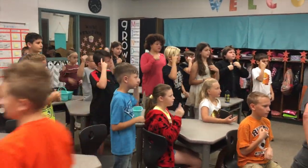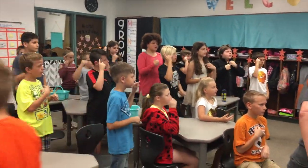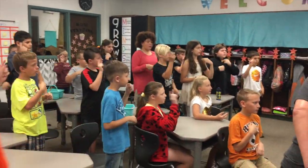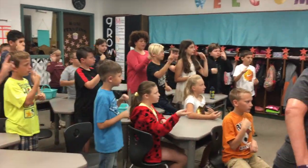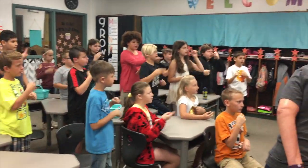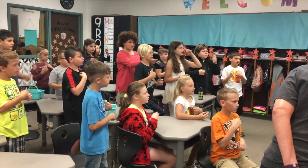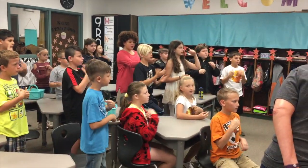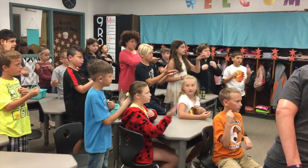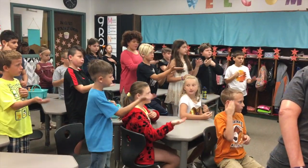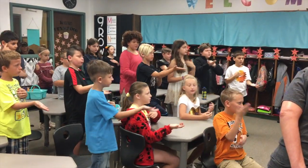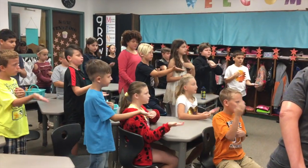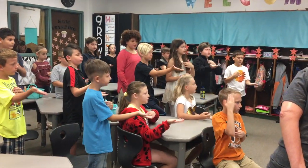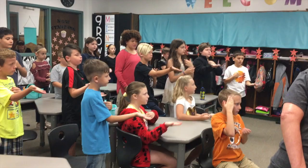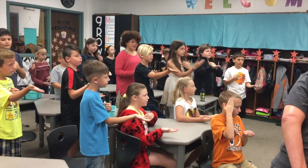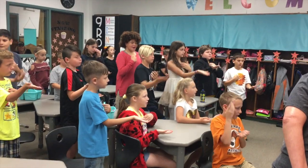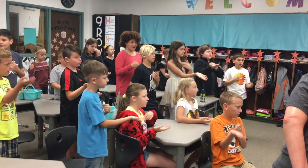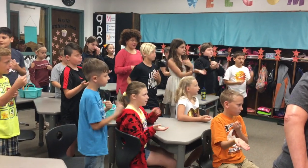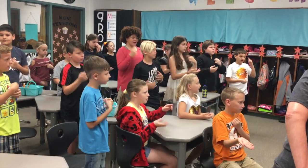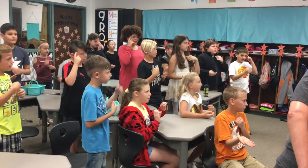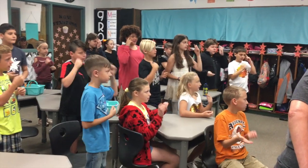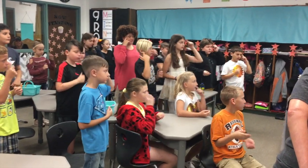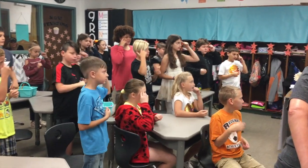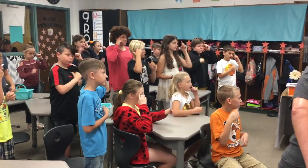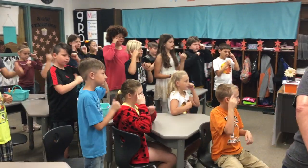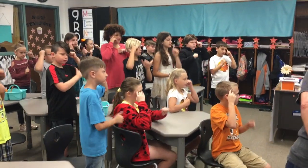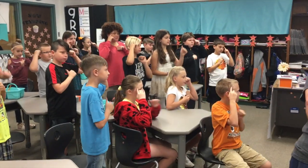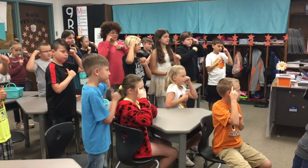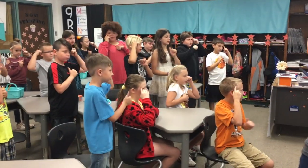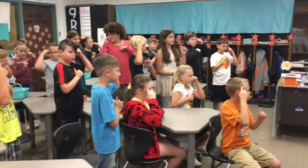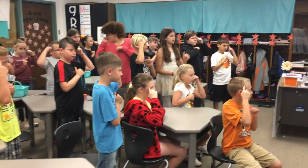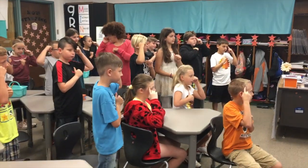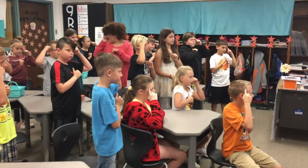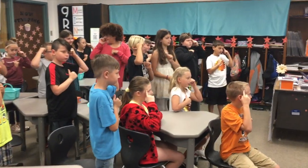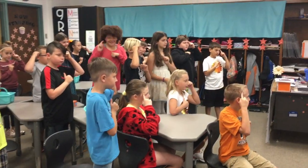for me and you. And I think to myself,